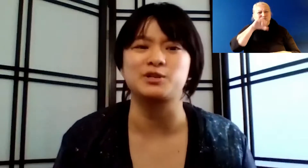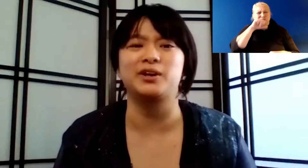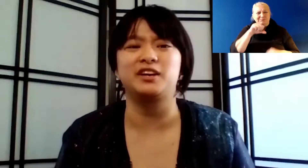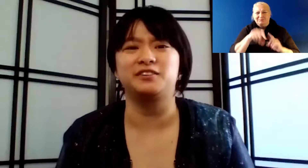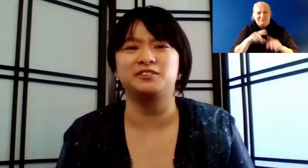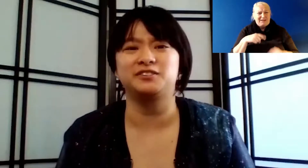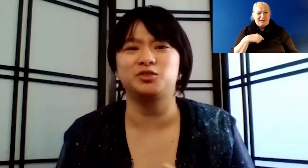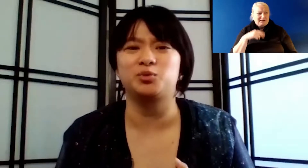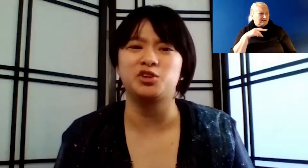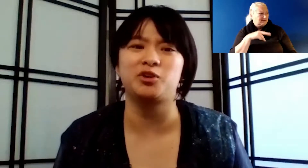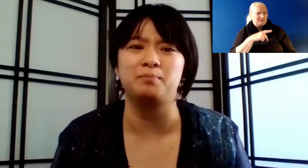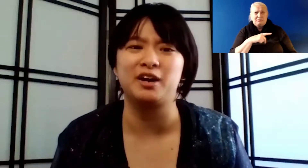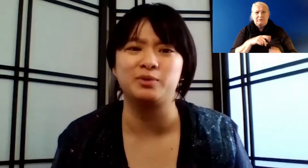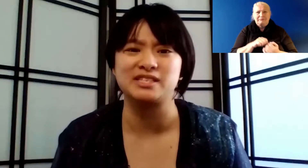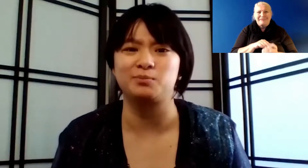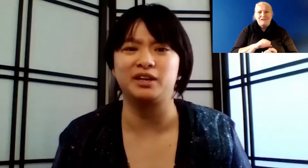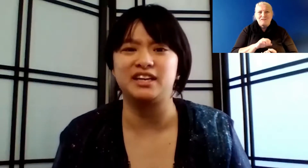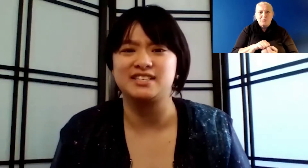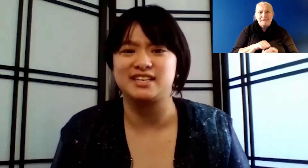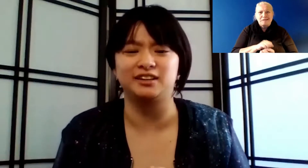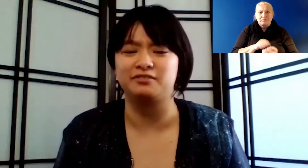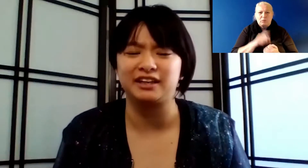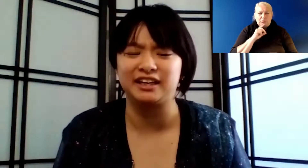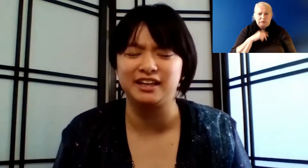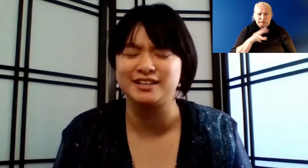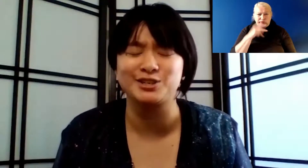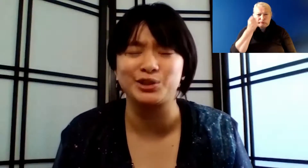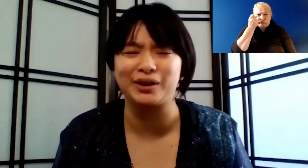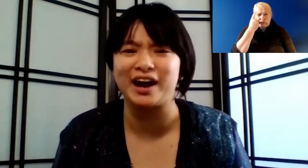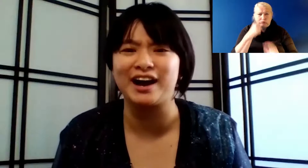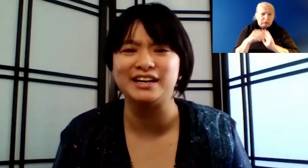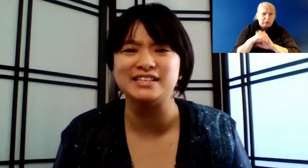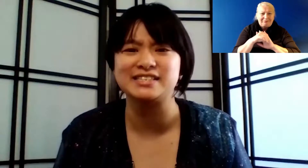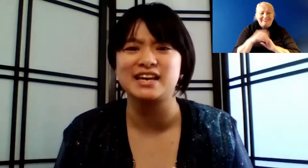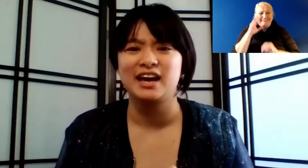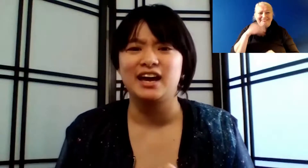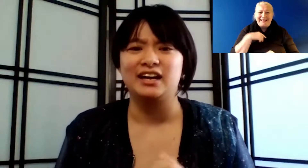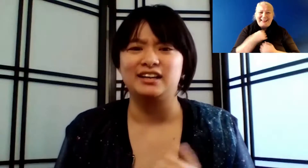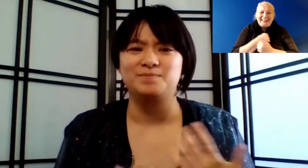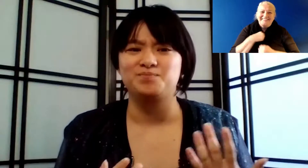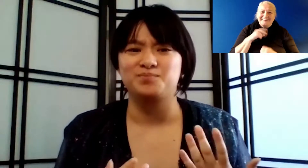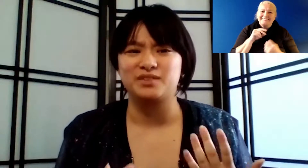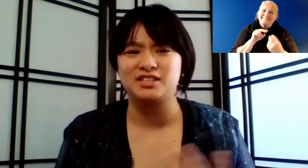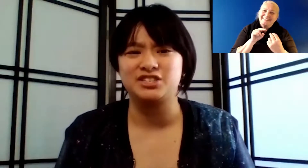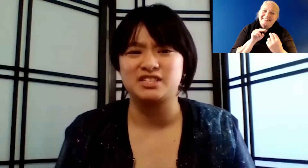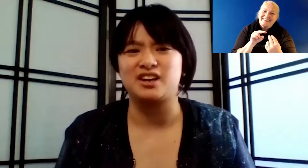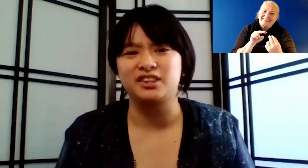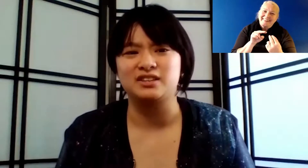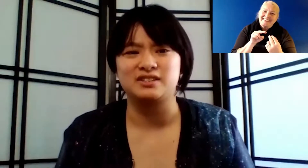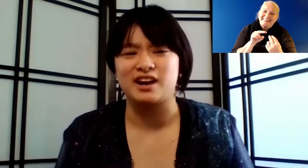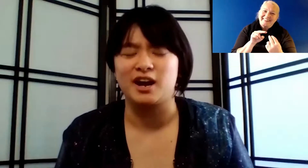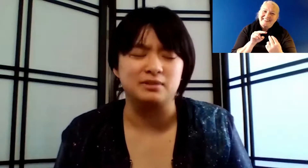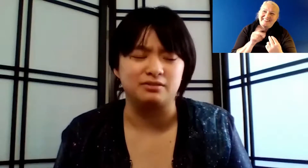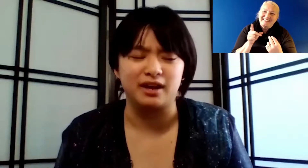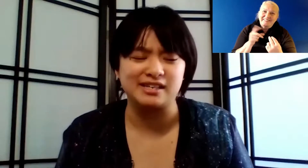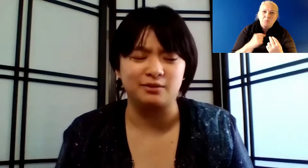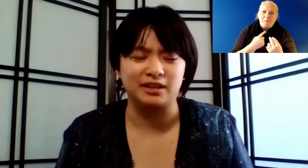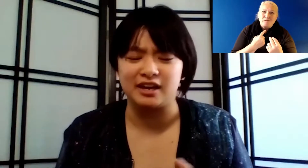sorry. When you're in bed with someone gazing lovingly into their eyes, it's just not the time to find out that